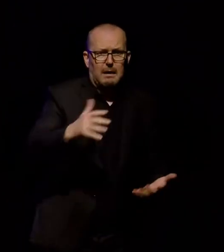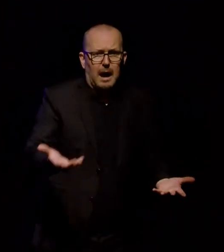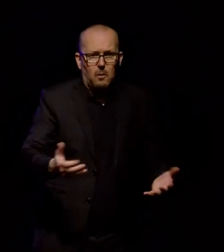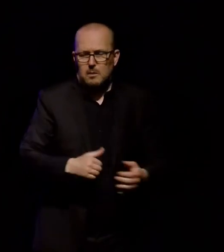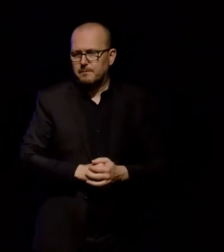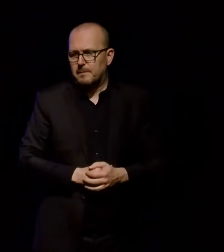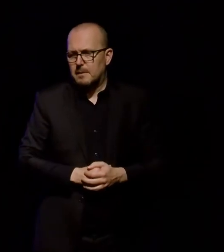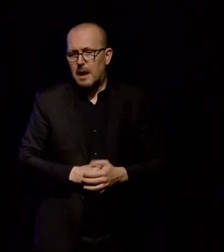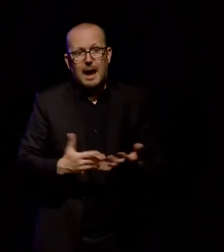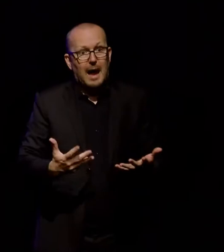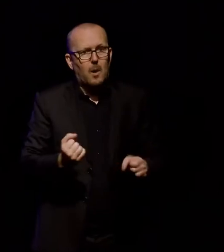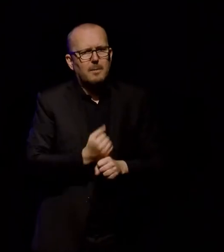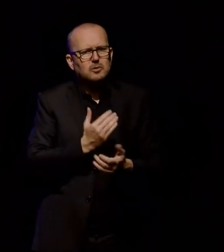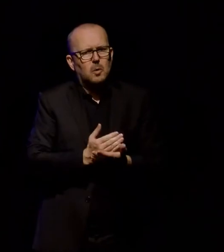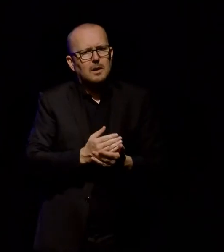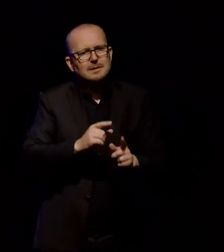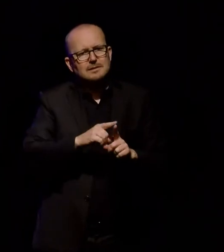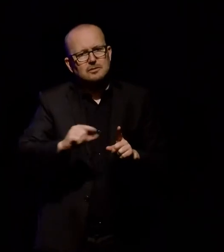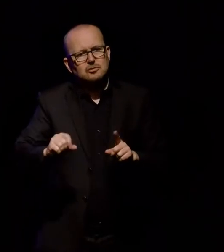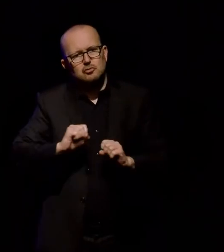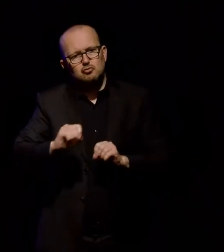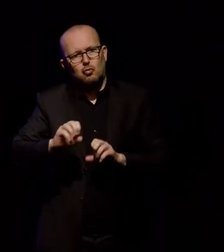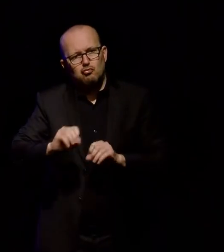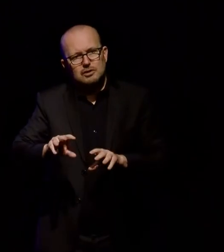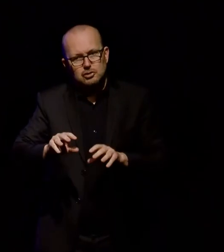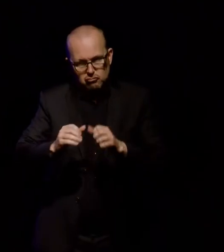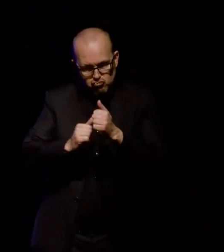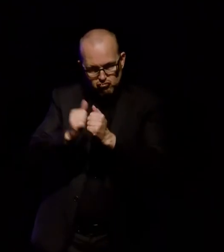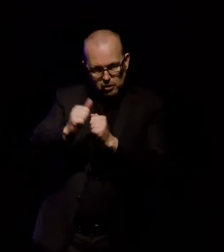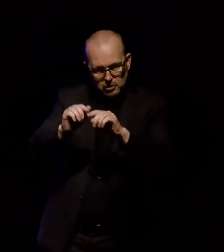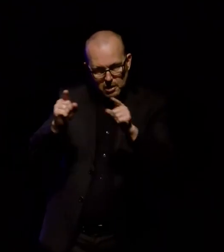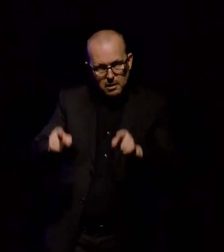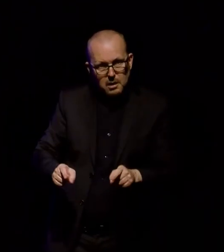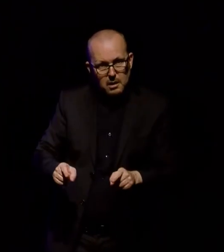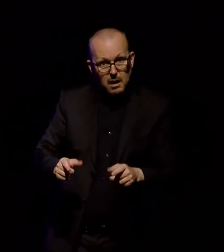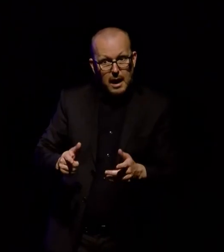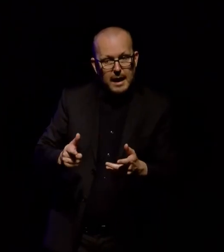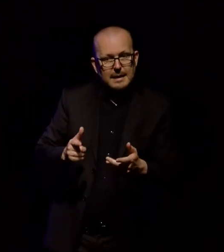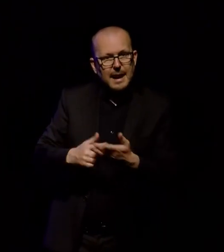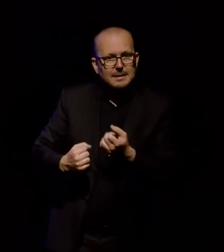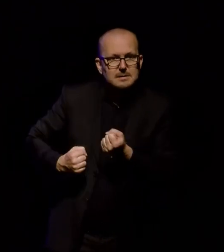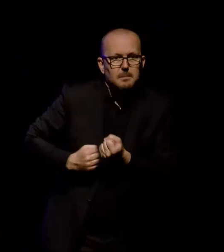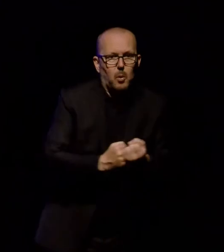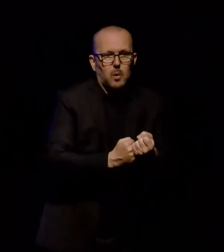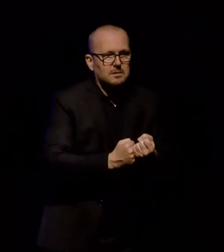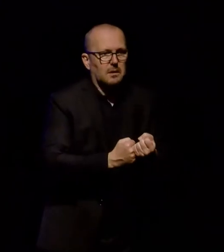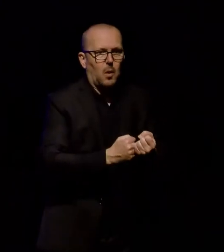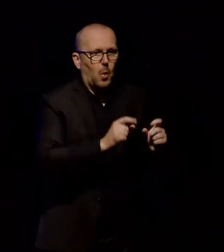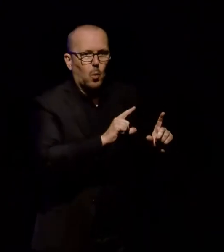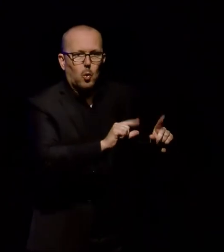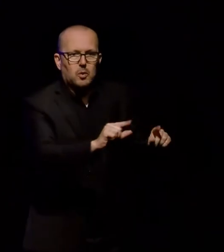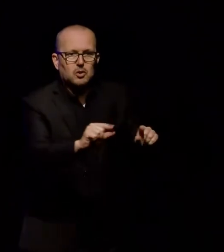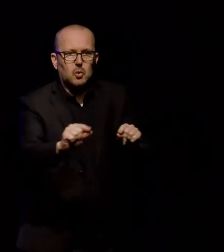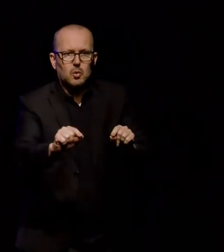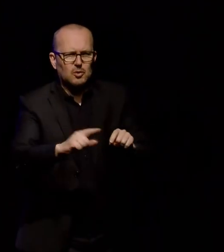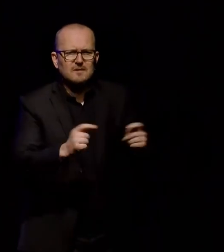sure our digital storage infrastructure can actually respond to and support all the workflows the library use to fulfill these vastly different